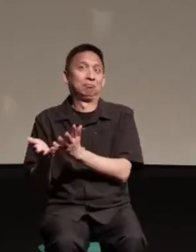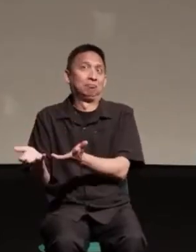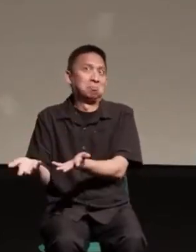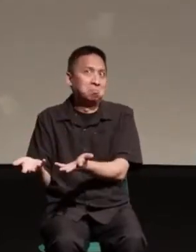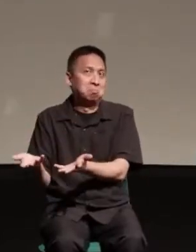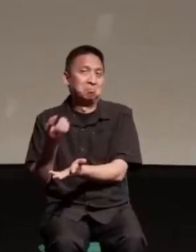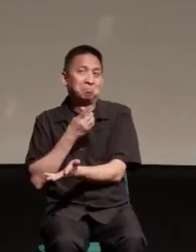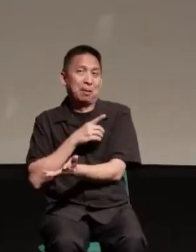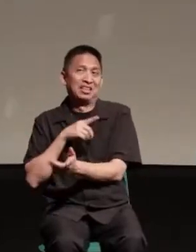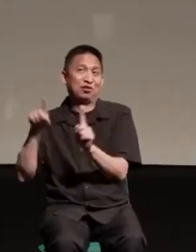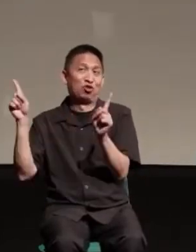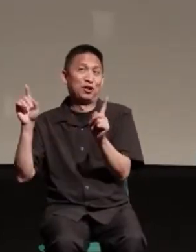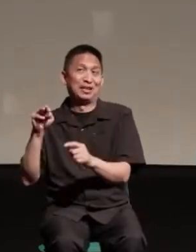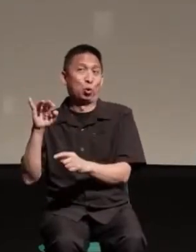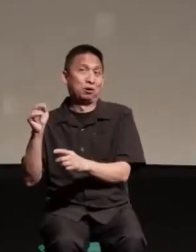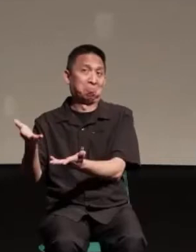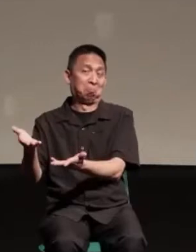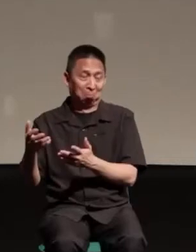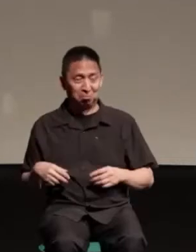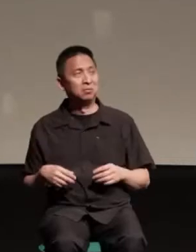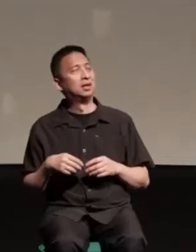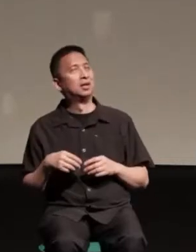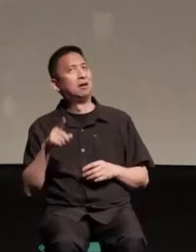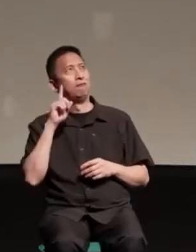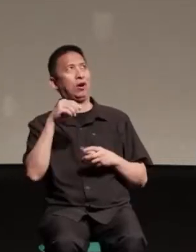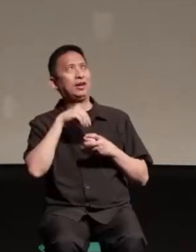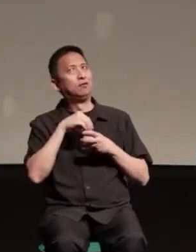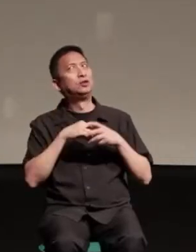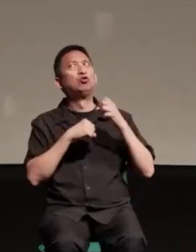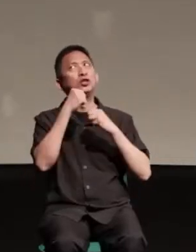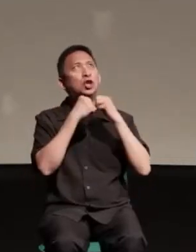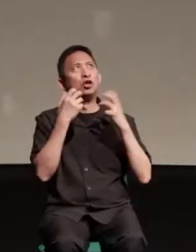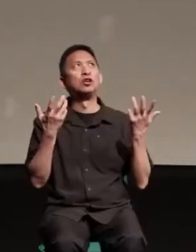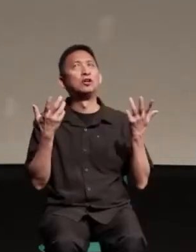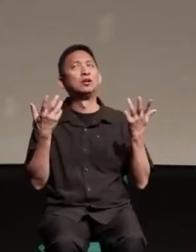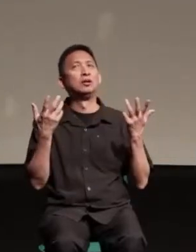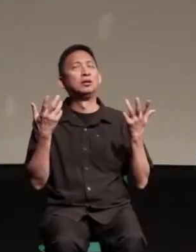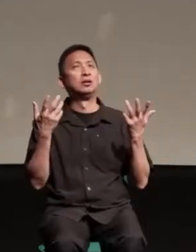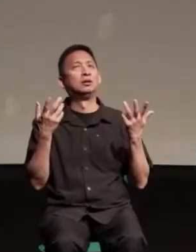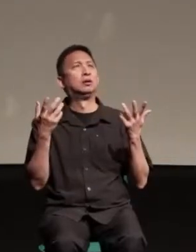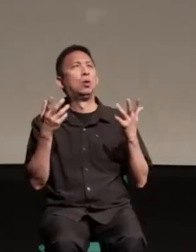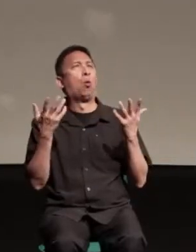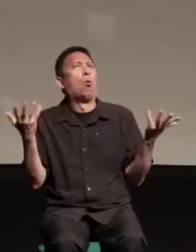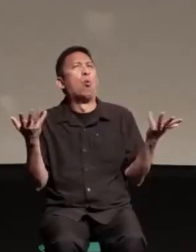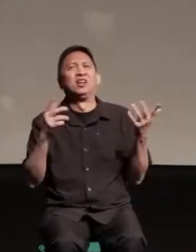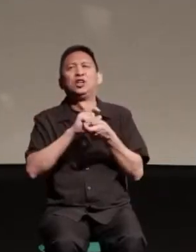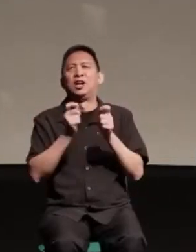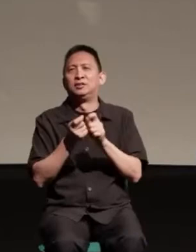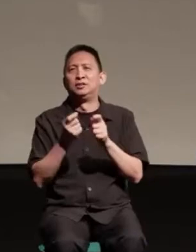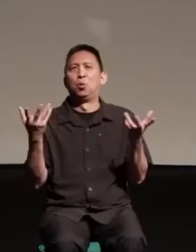like infrastructurally and systemically, if it's the system that needs to change, what needs to change around it?